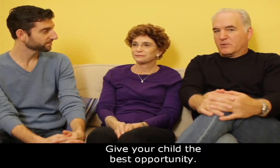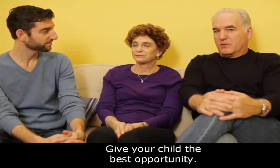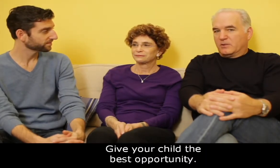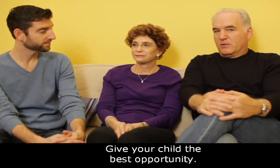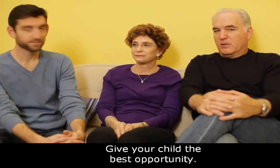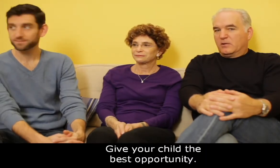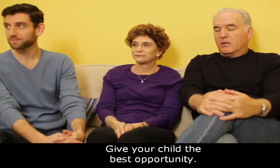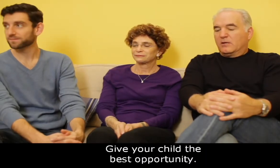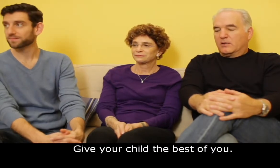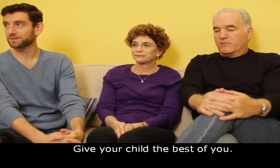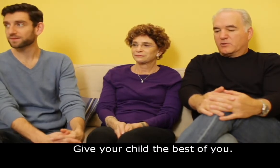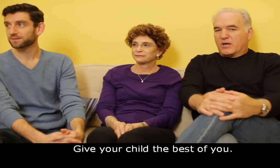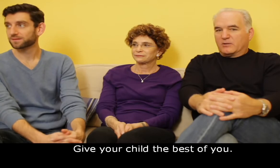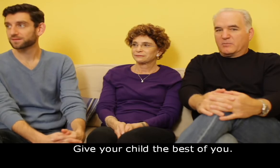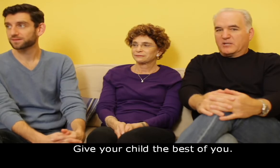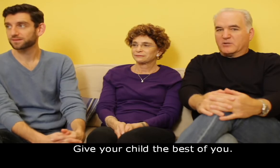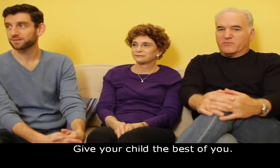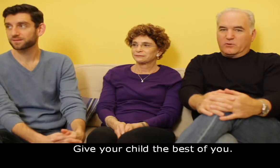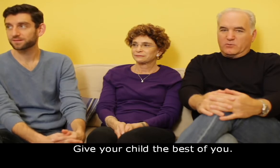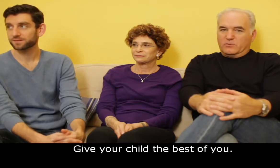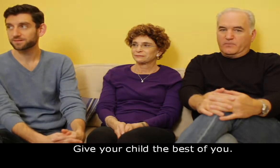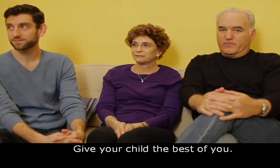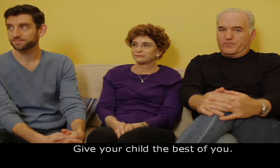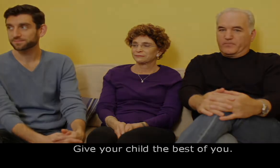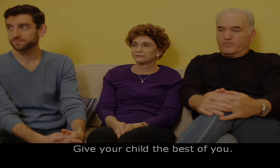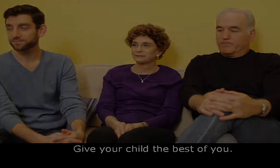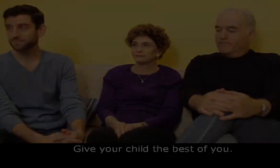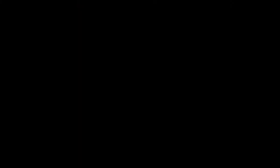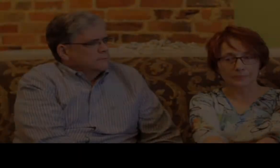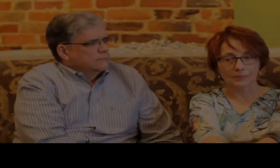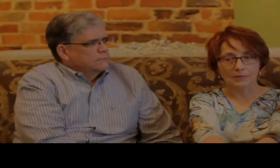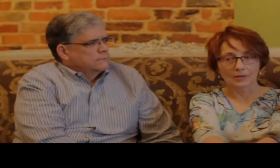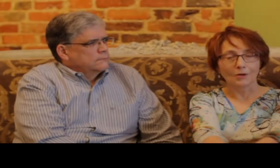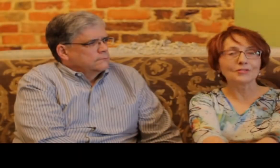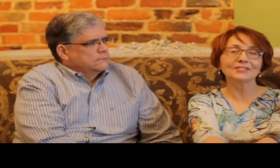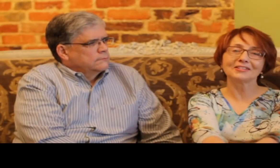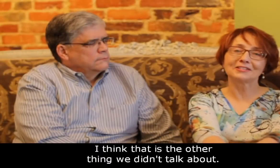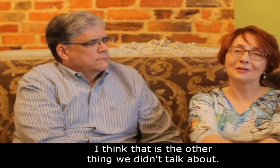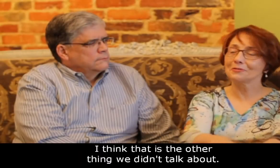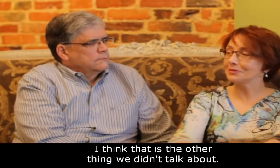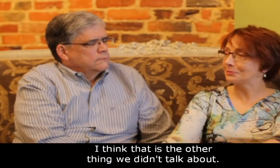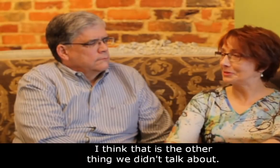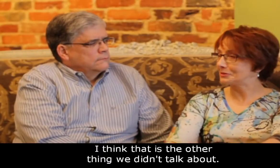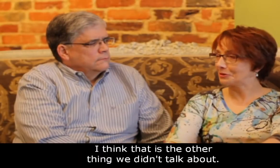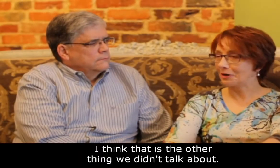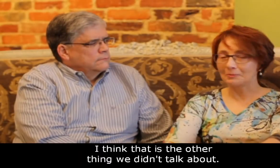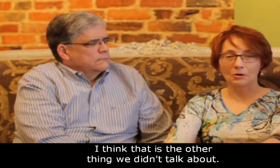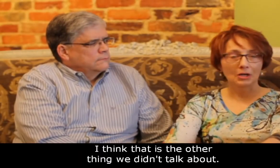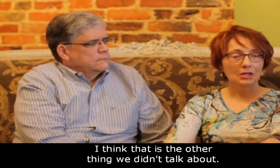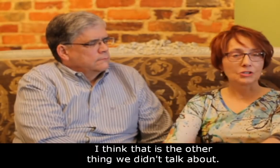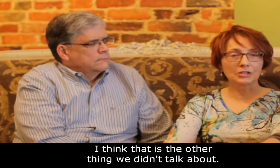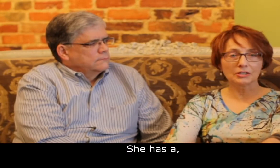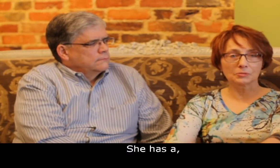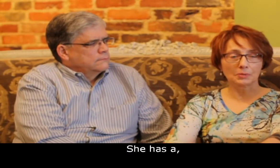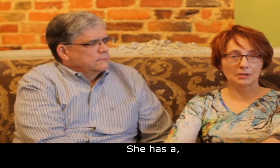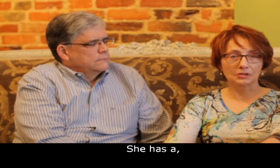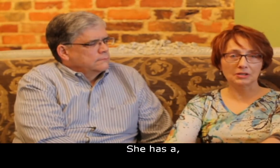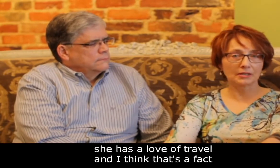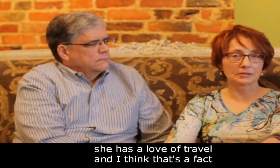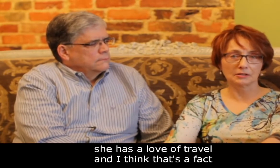opportunity, give your child the best of you. Well, I think that's the other thing we didn't talk about. She has the love